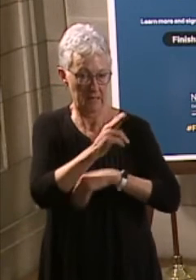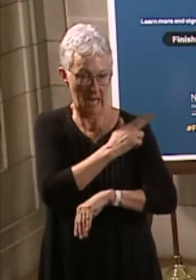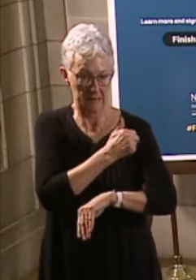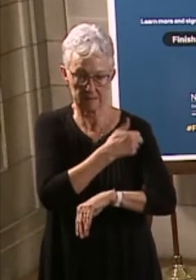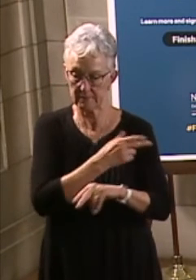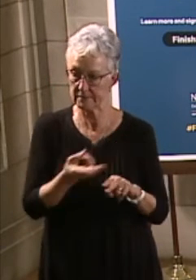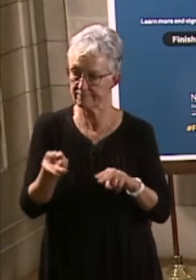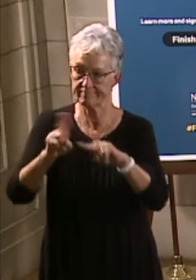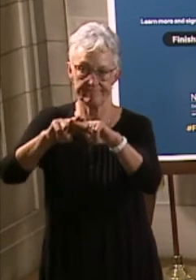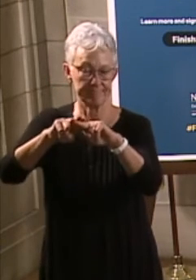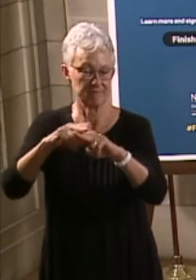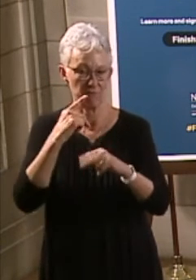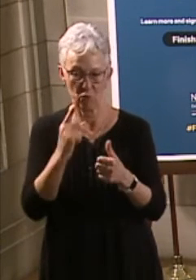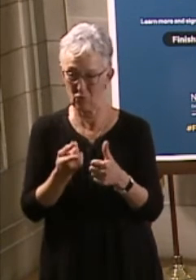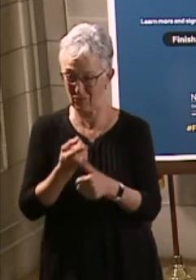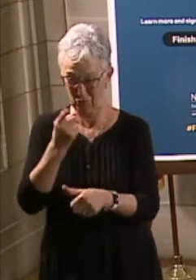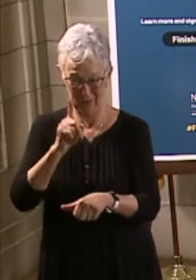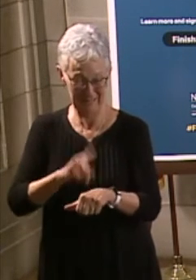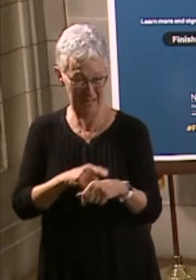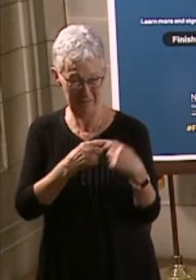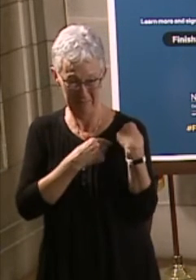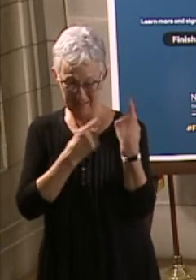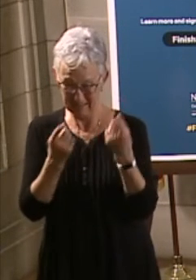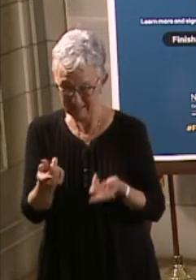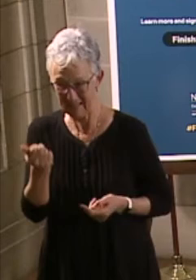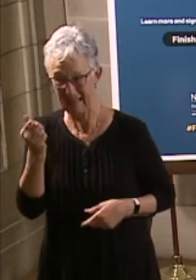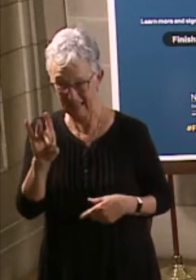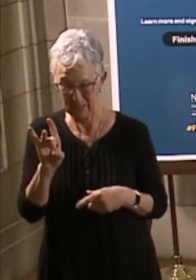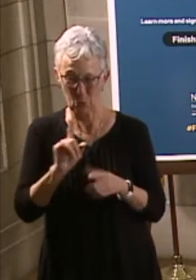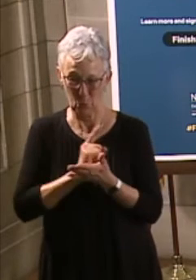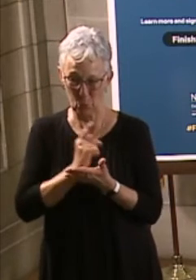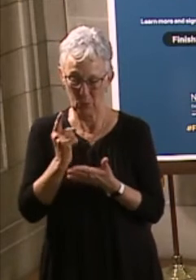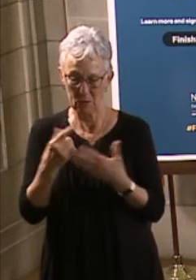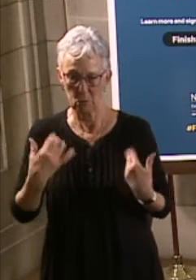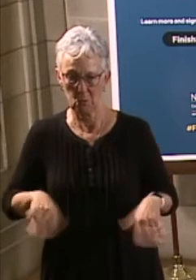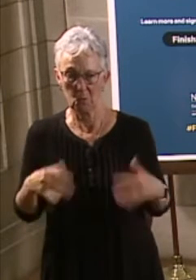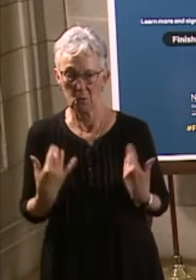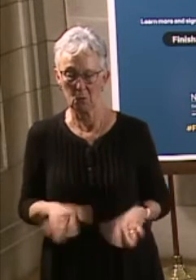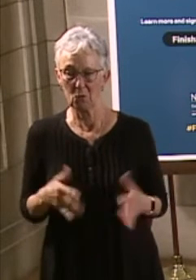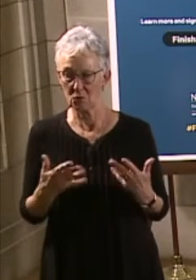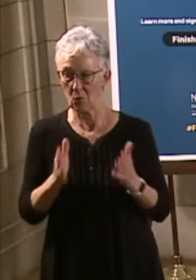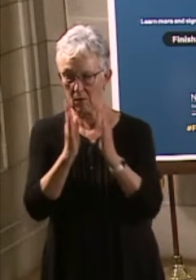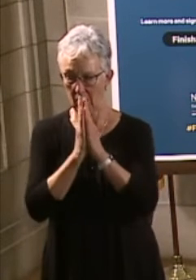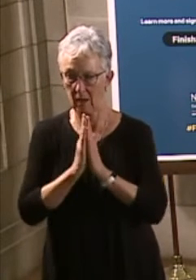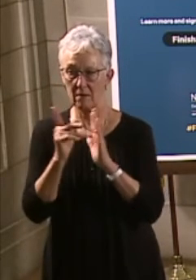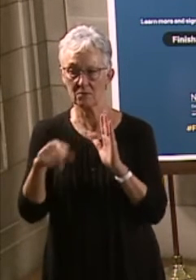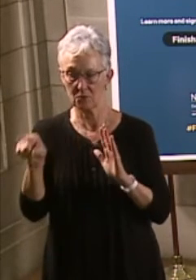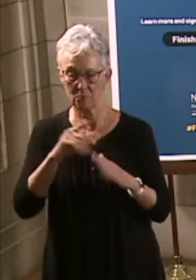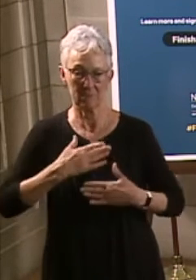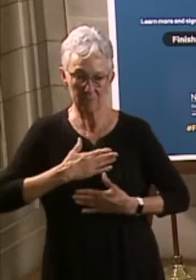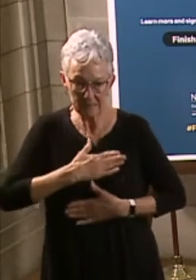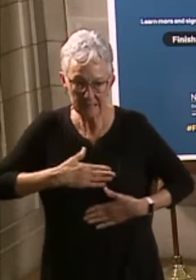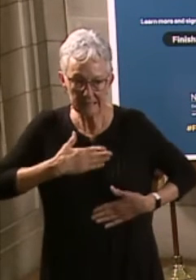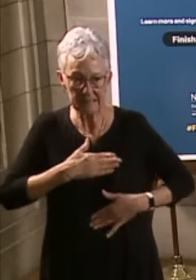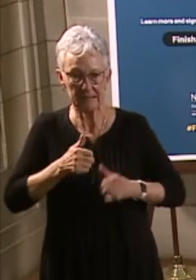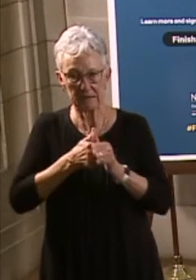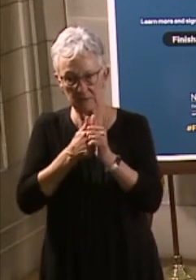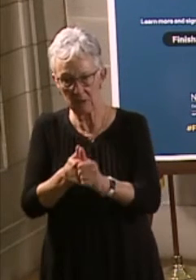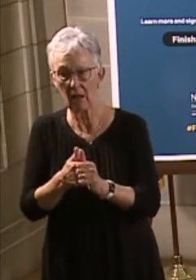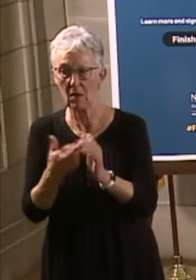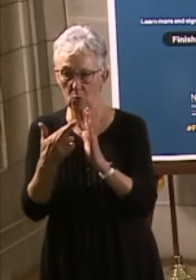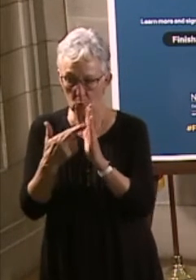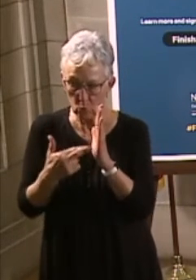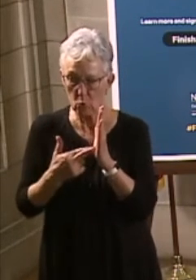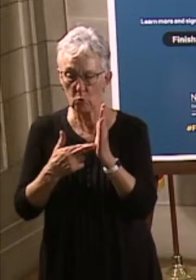over week for the first time in 18 weeks. So please continue to take care with regard to slowing the